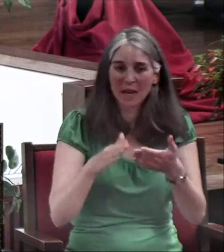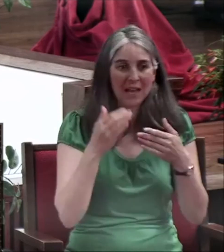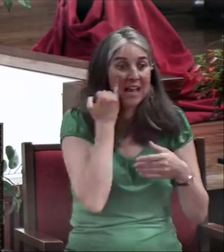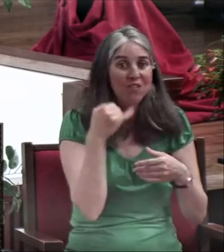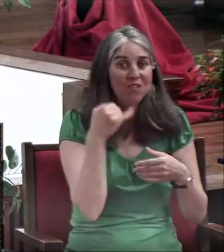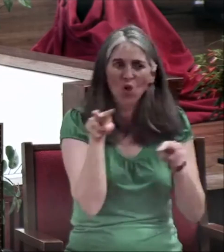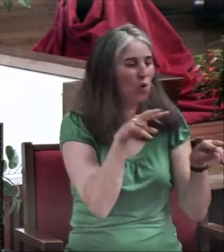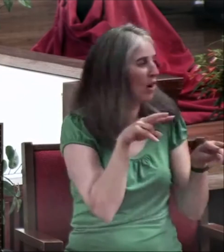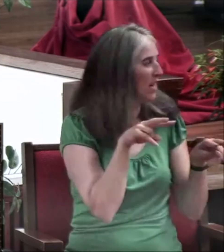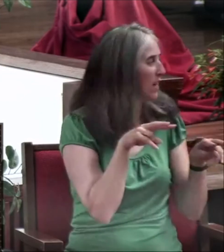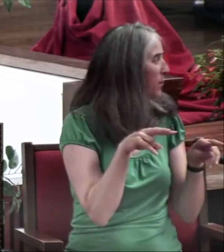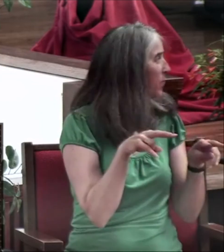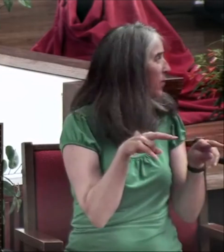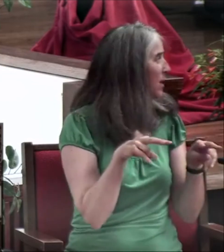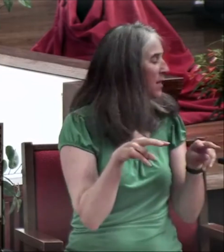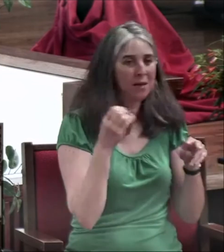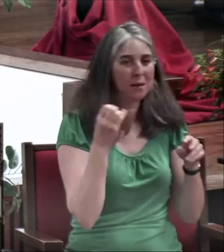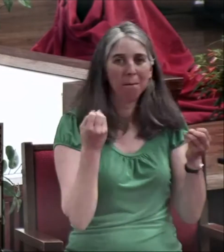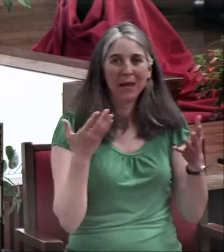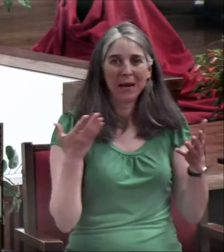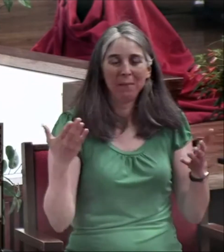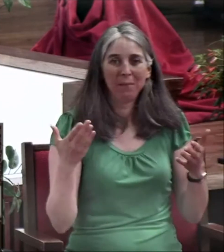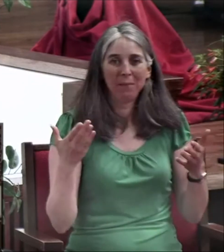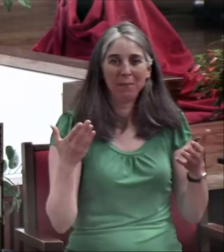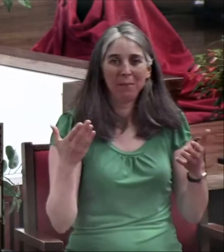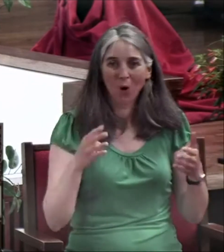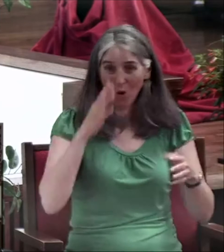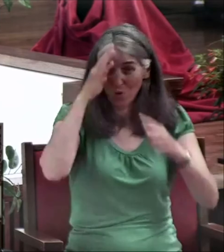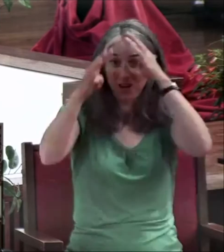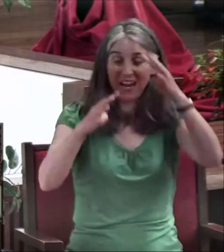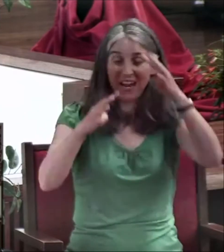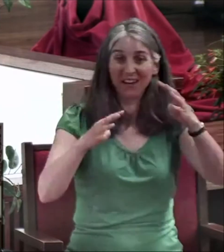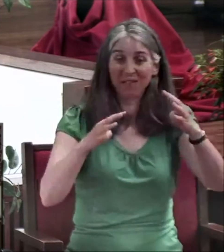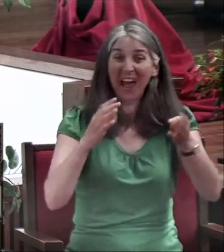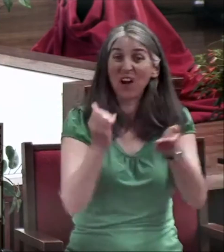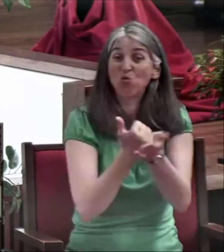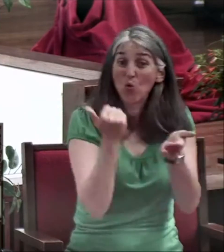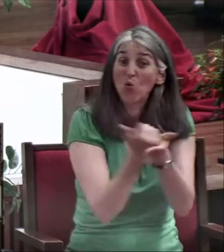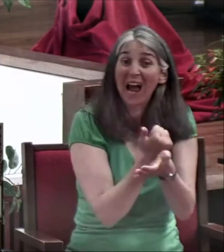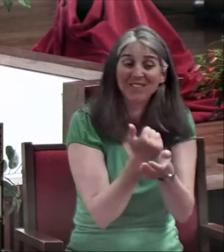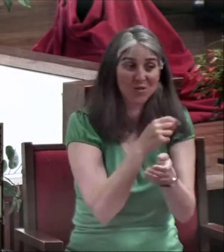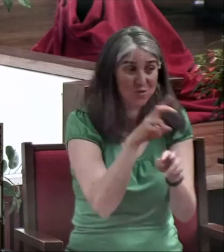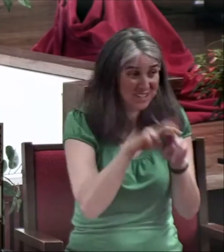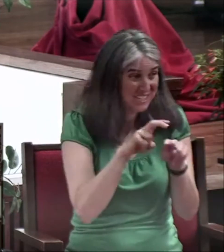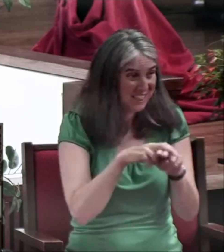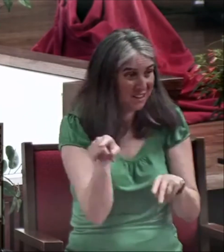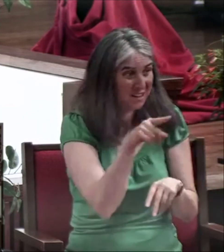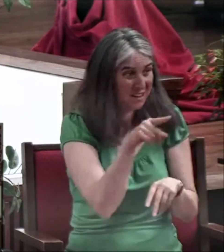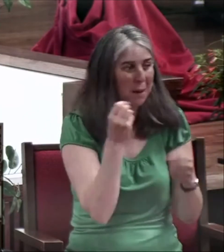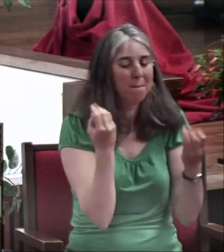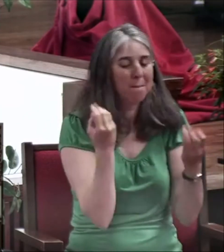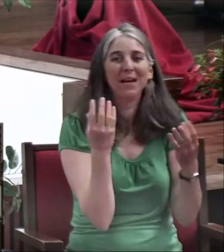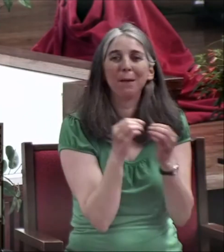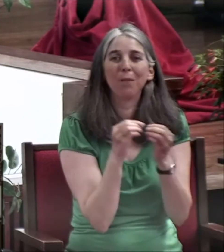of crafty, thrifty, creative individuals sitting out there right now who probably can think of many more